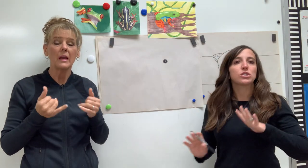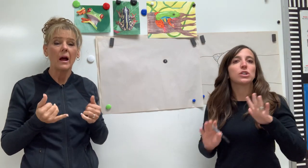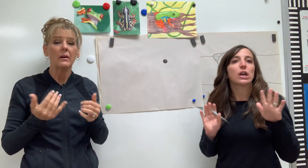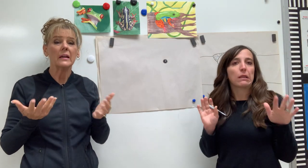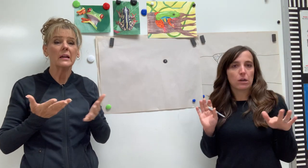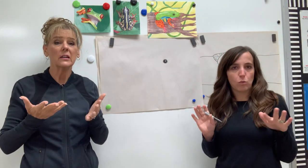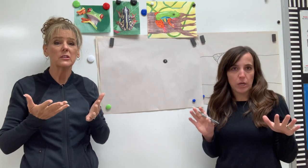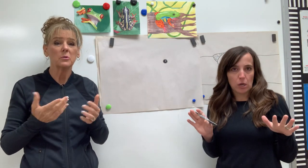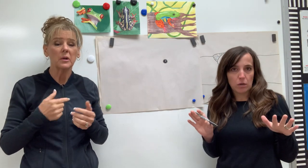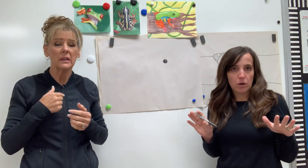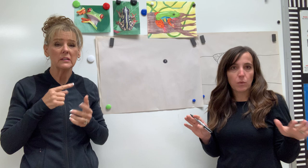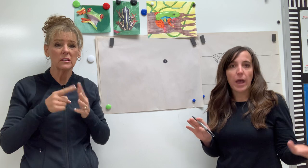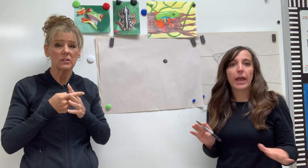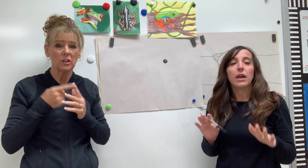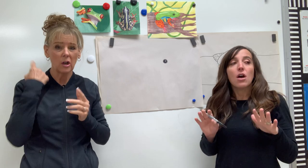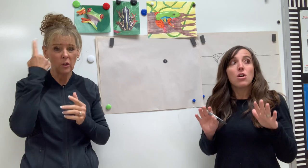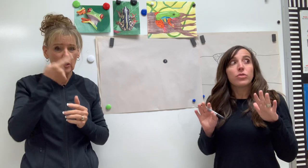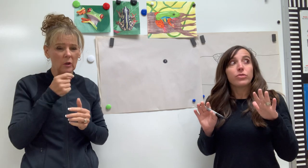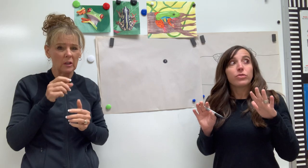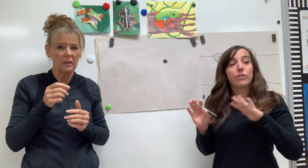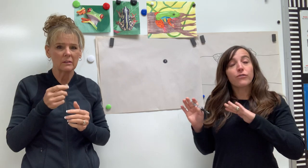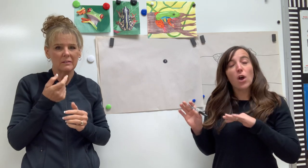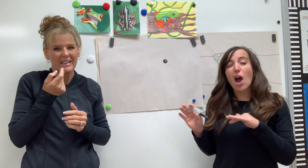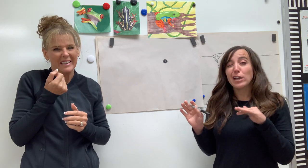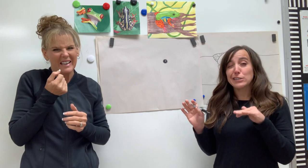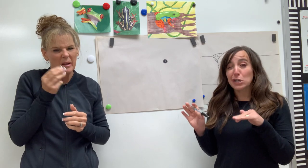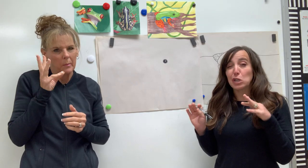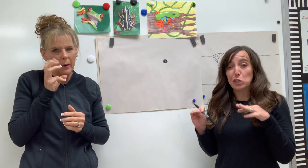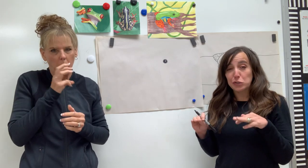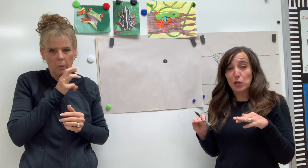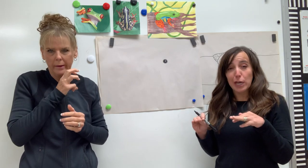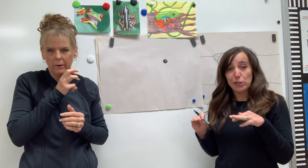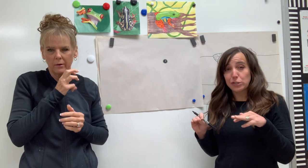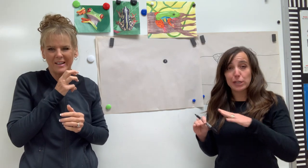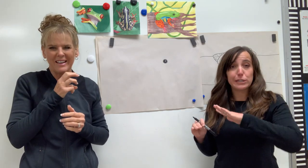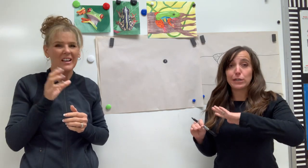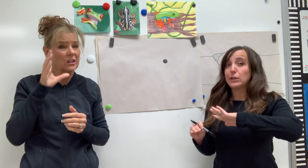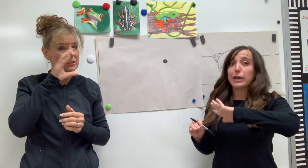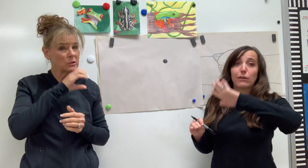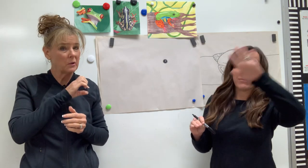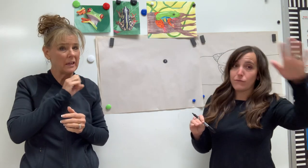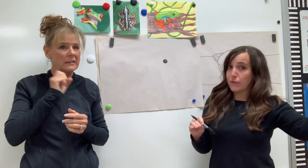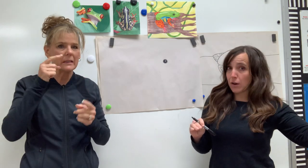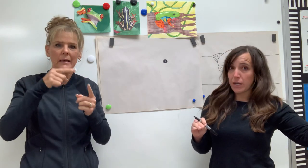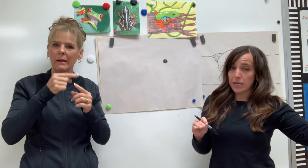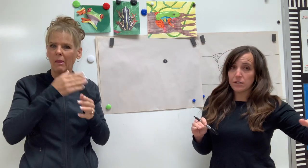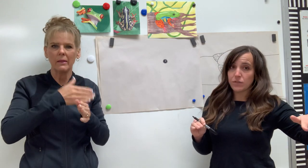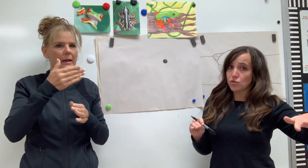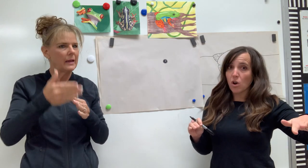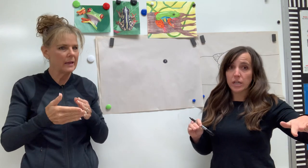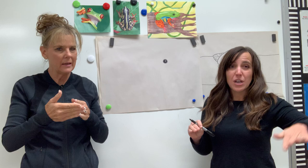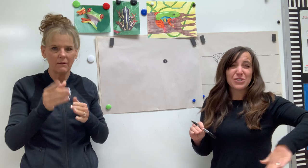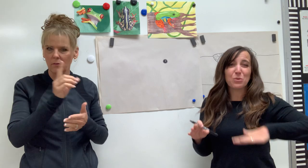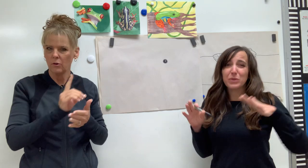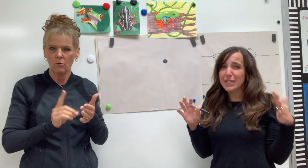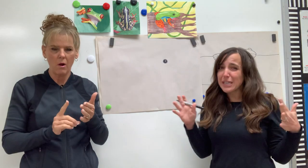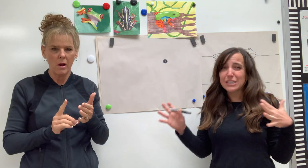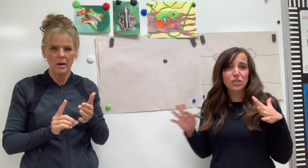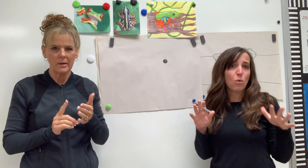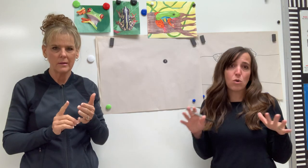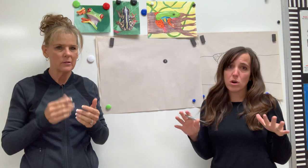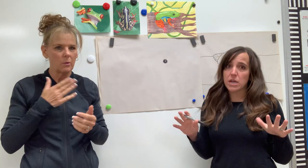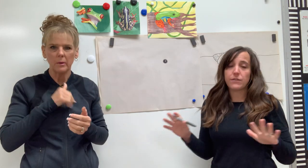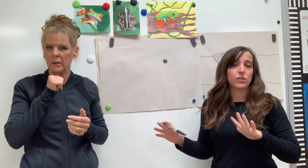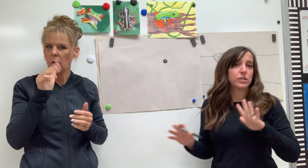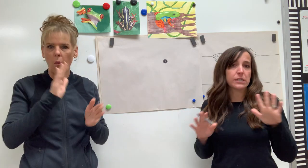gonna start to look a little weird, okay? The frog is gonna look strange until like the very end of the drawing. So